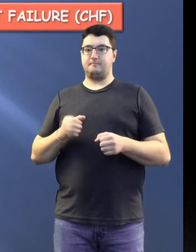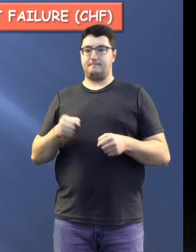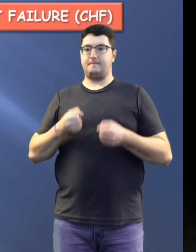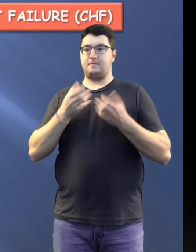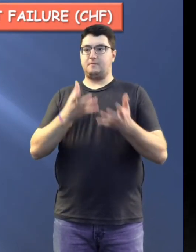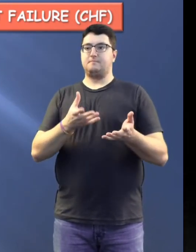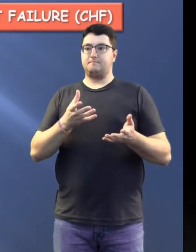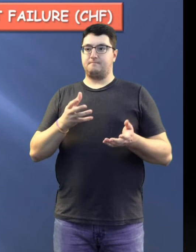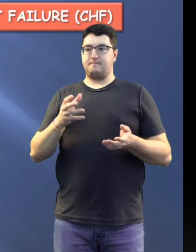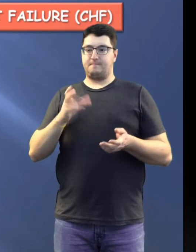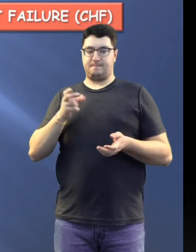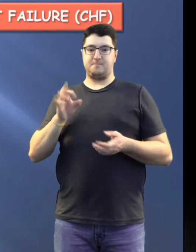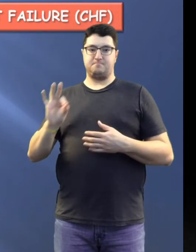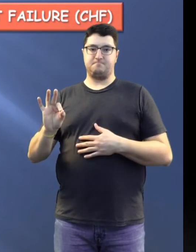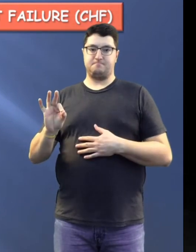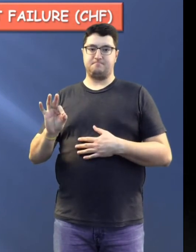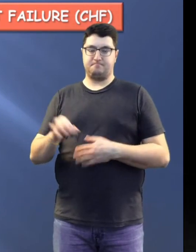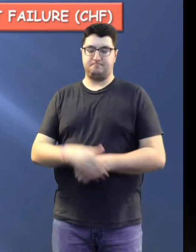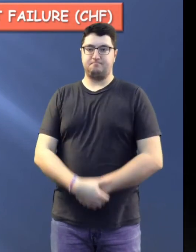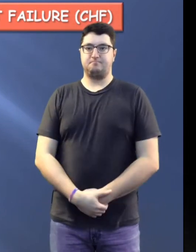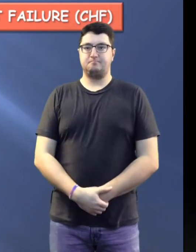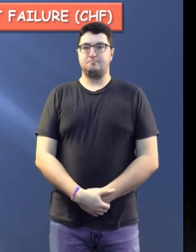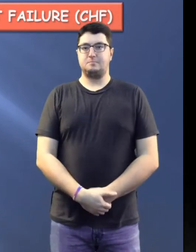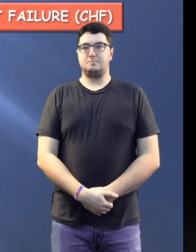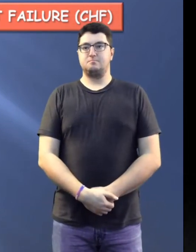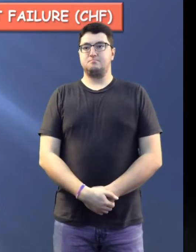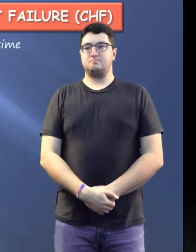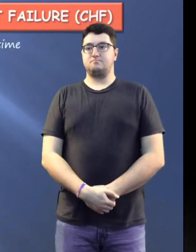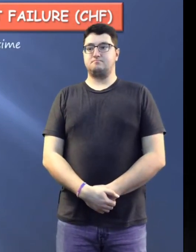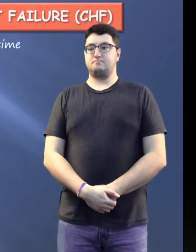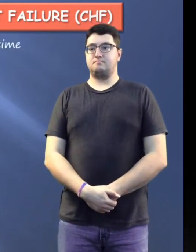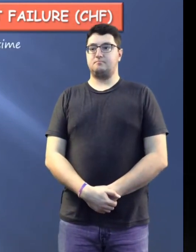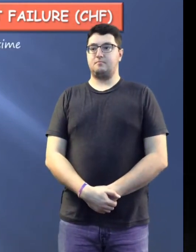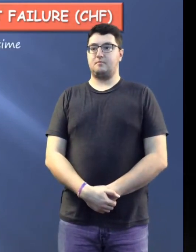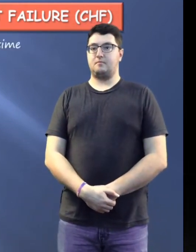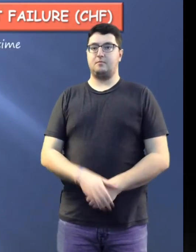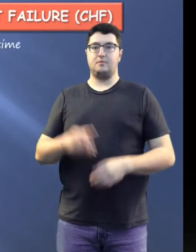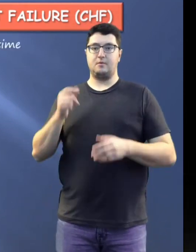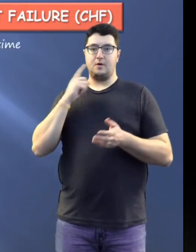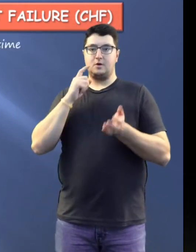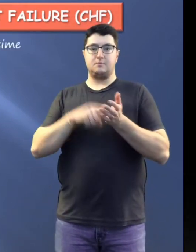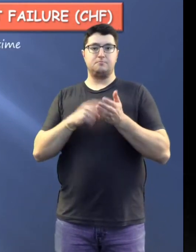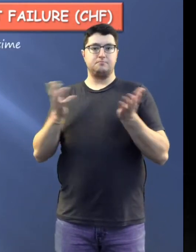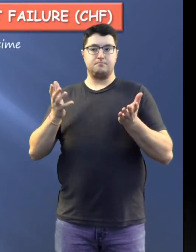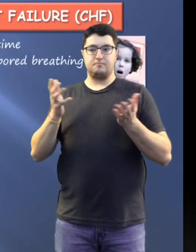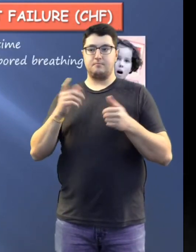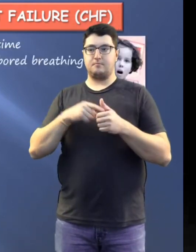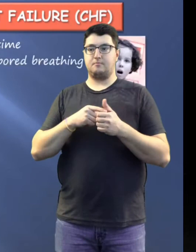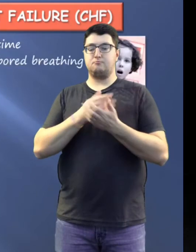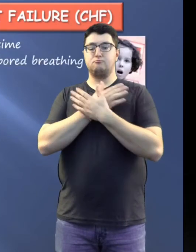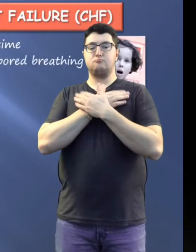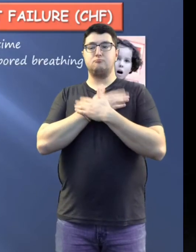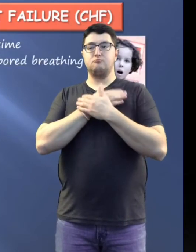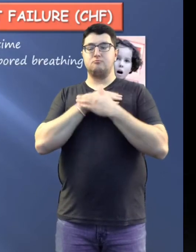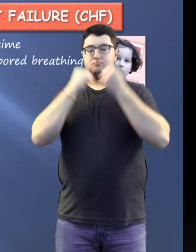Signs of congestive heart failure include sweating during quiet time, persistently rapid or labored